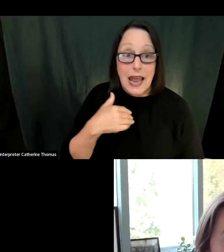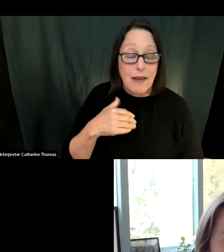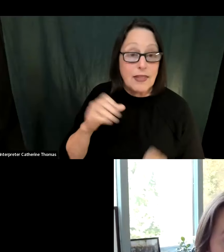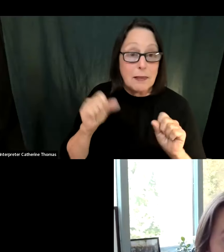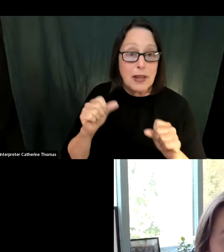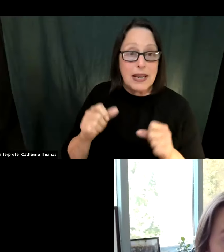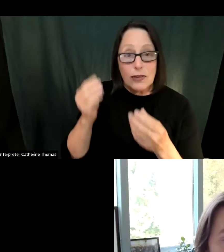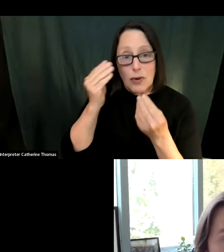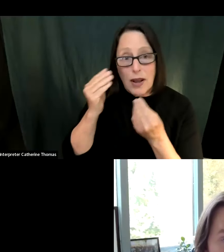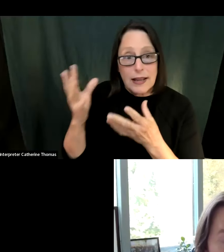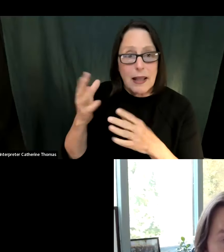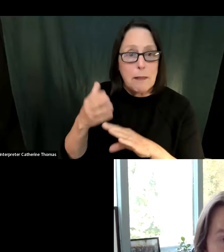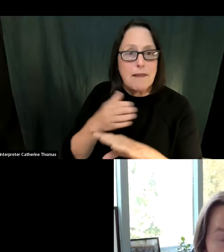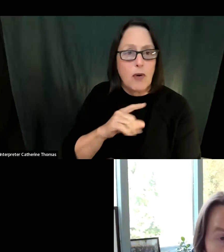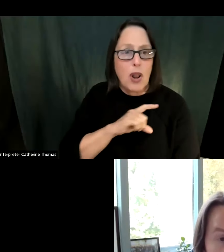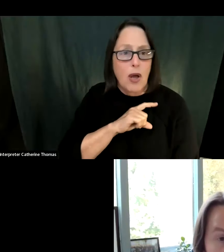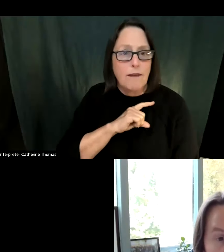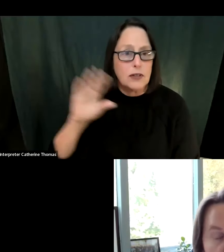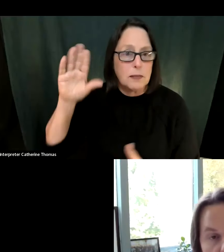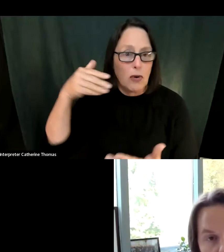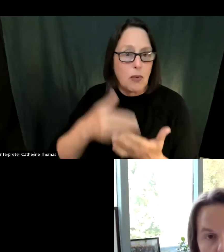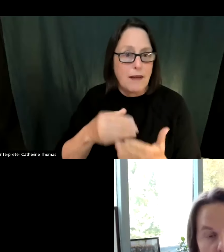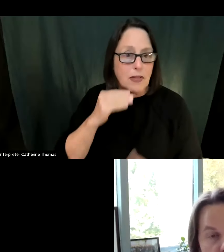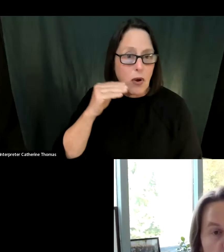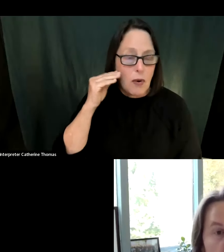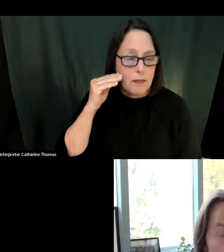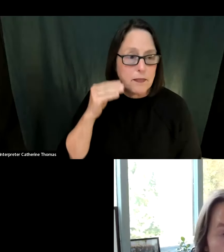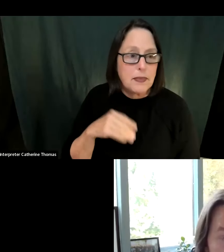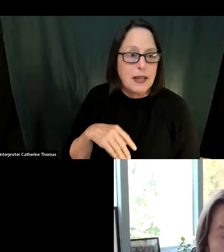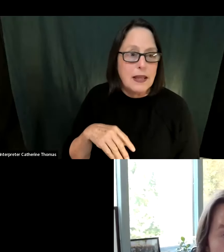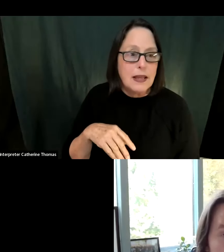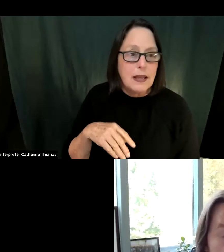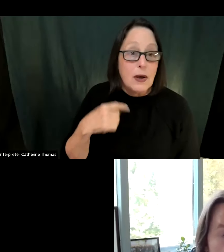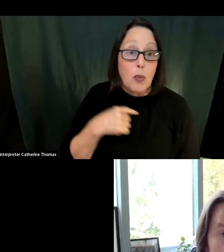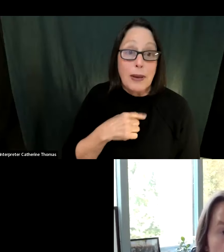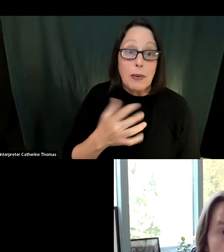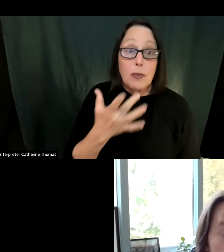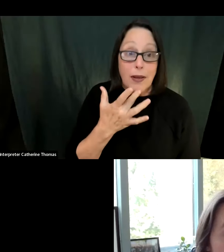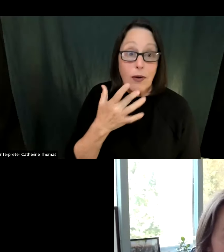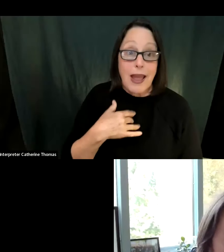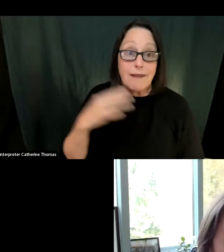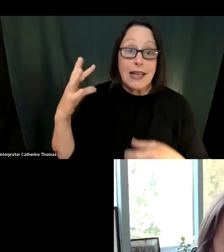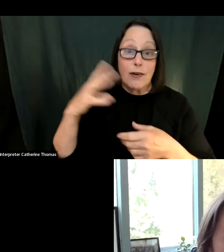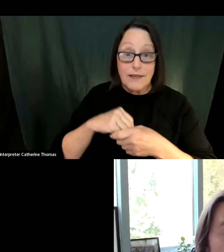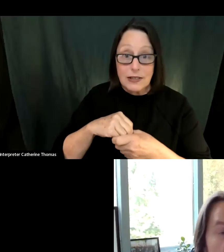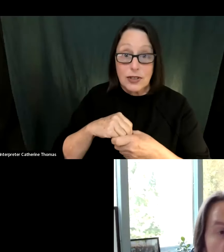enforcement basically arriving at the home, which, again, getting back to we'd much rather have an intervention by